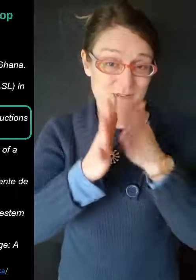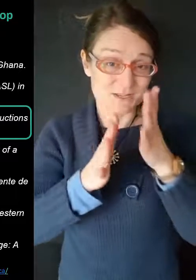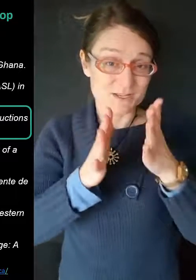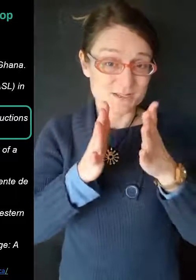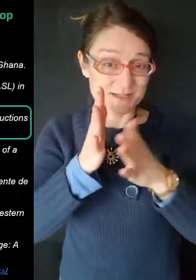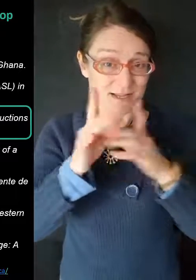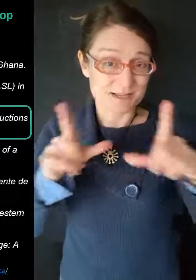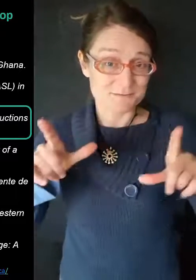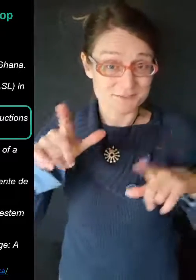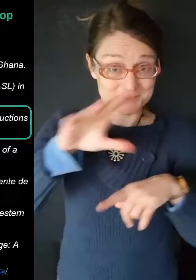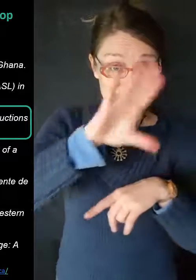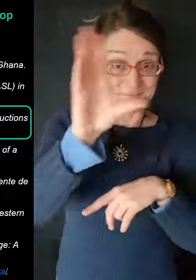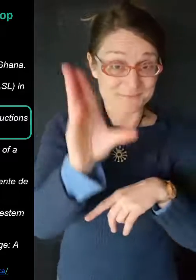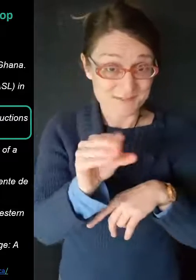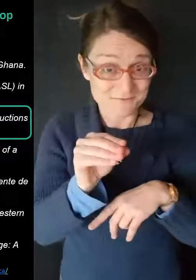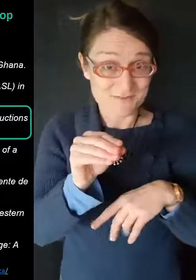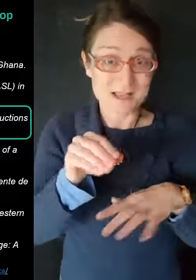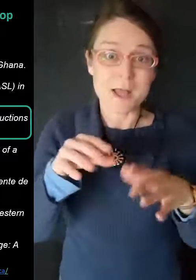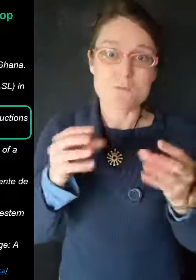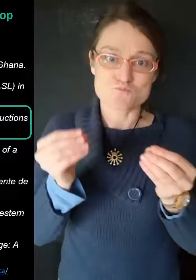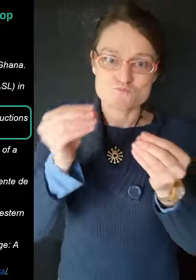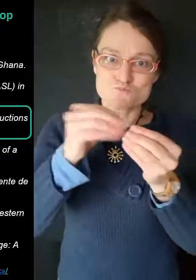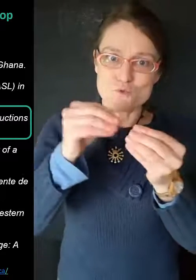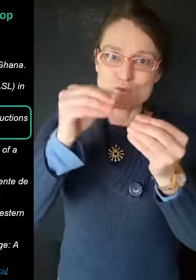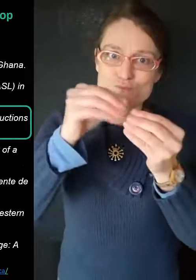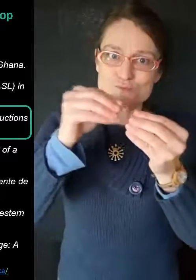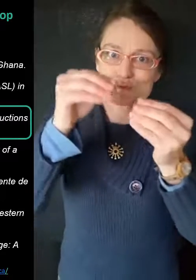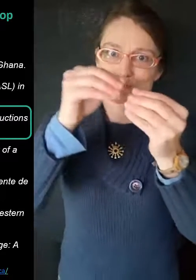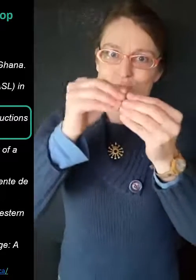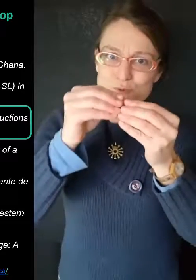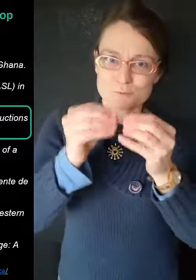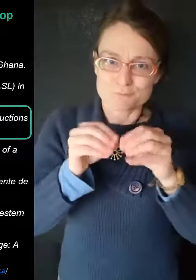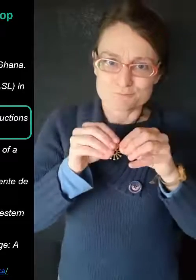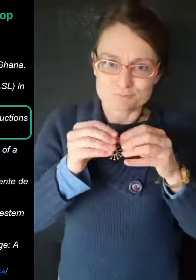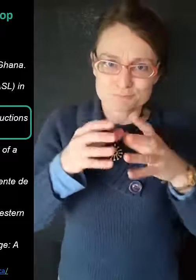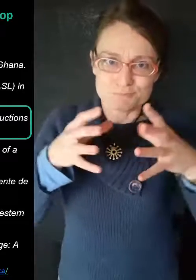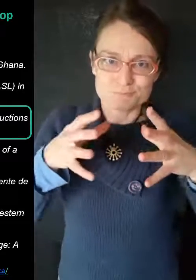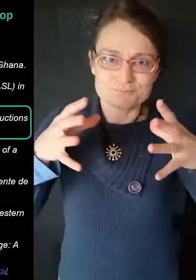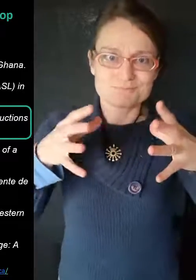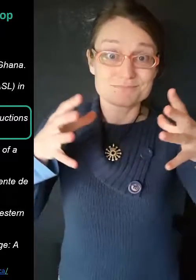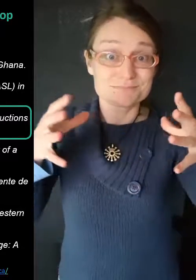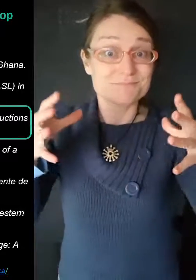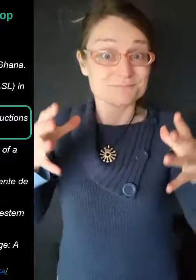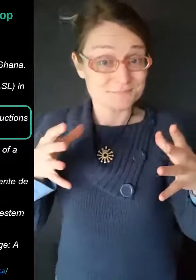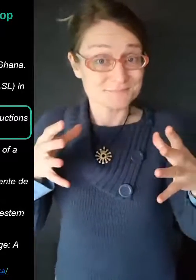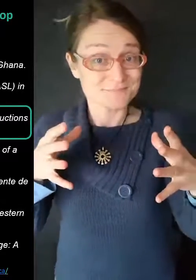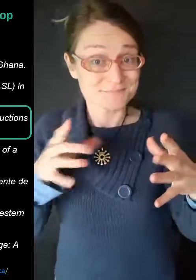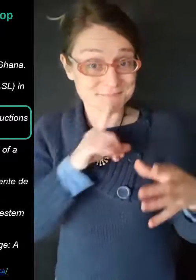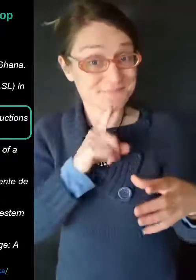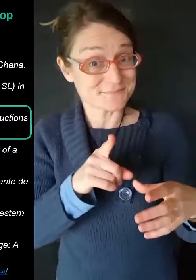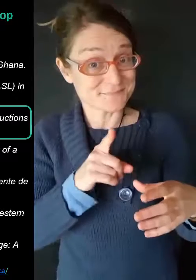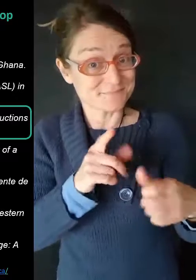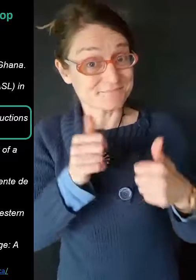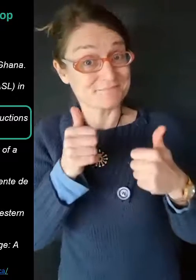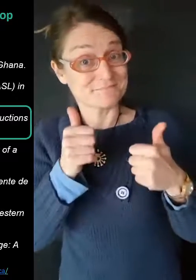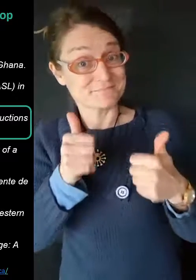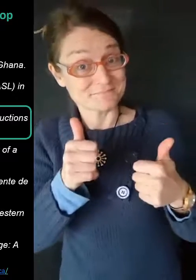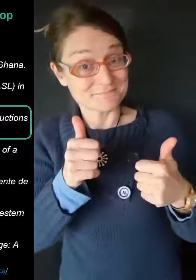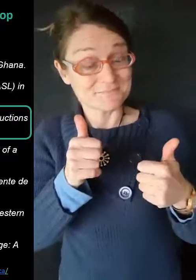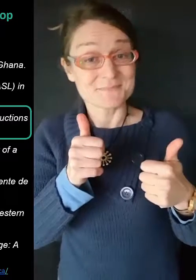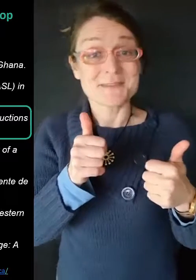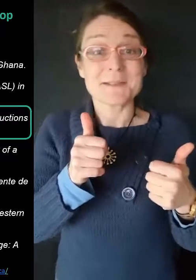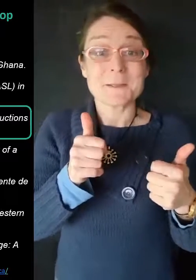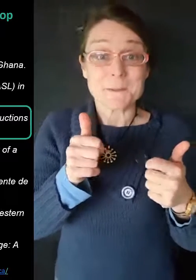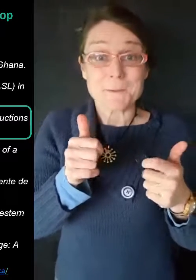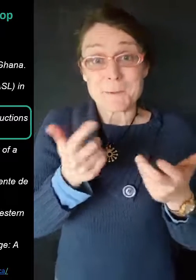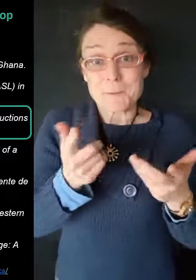Well, a very positive thing about research on sign languages in Africa is that it is rapidly growing, or at least